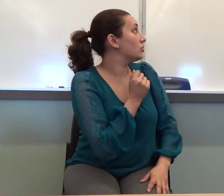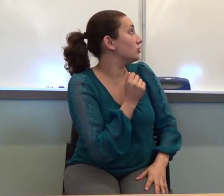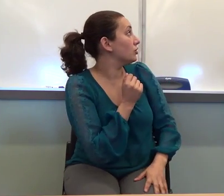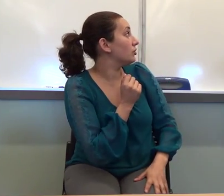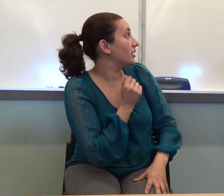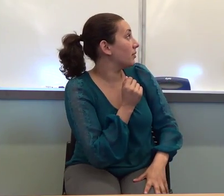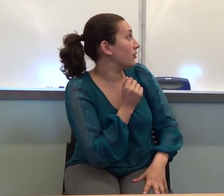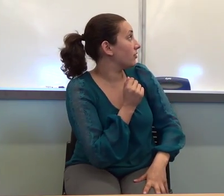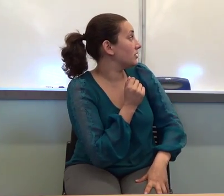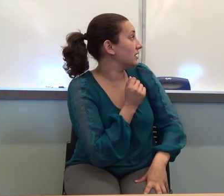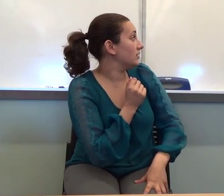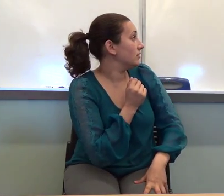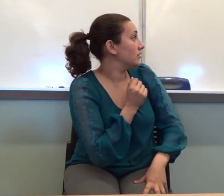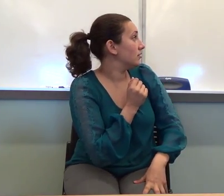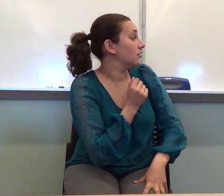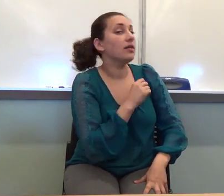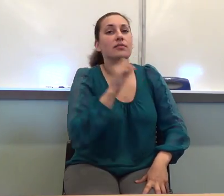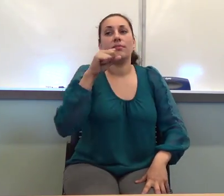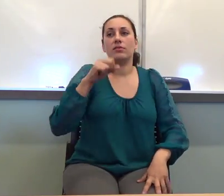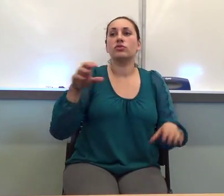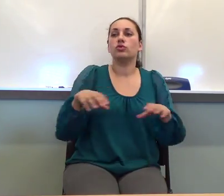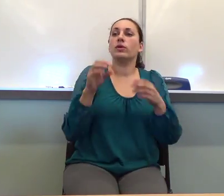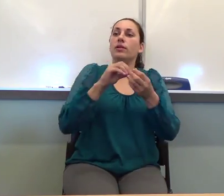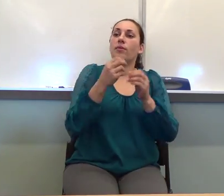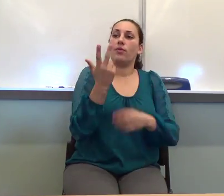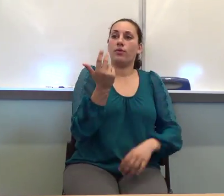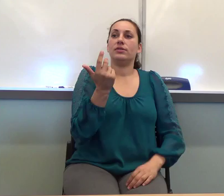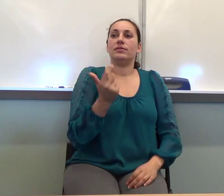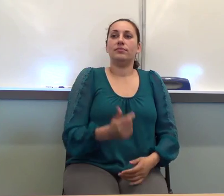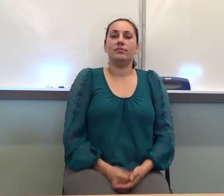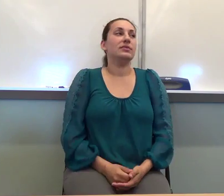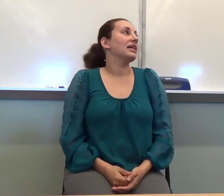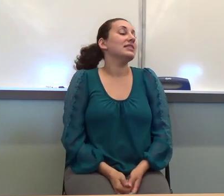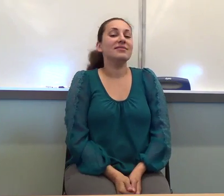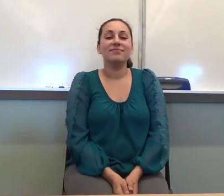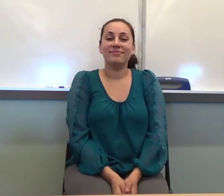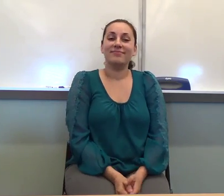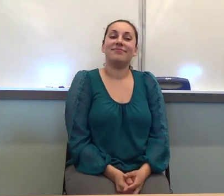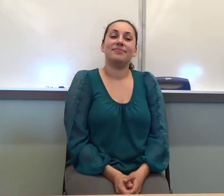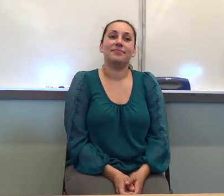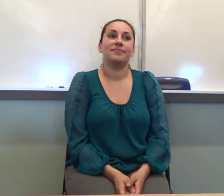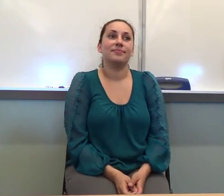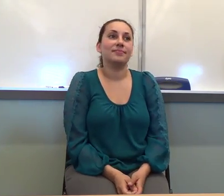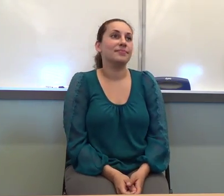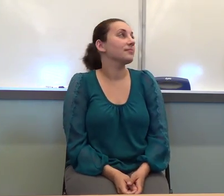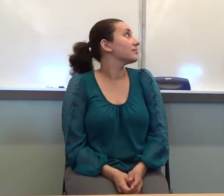You doing number 13? I'm doing number 13. Thanks.